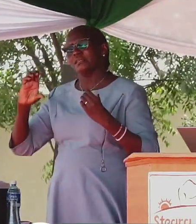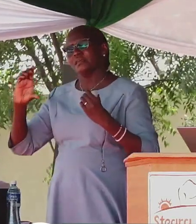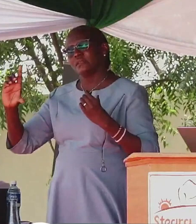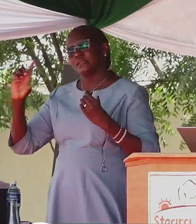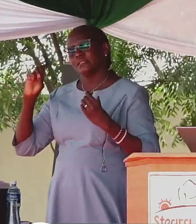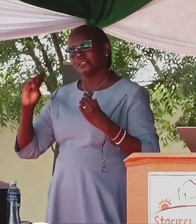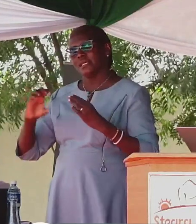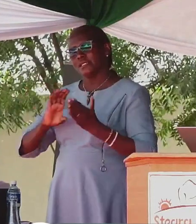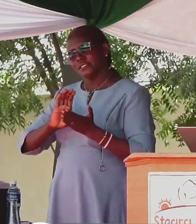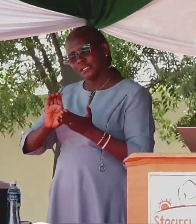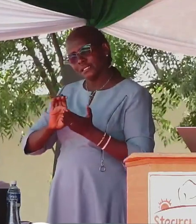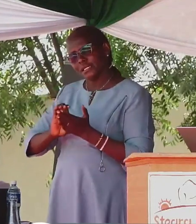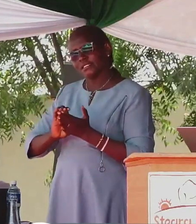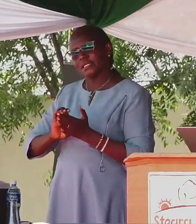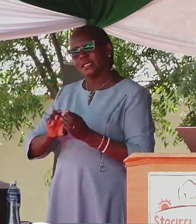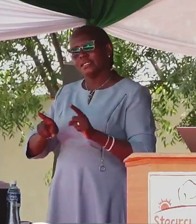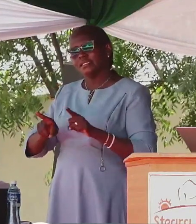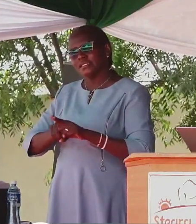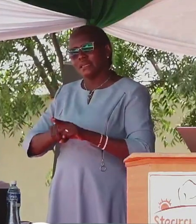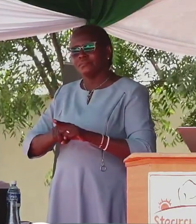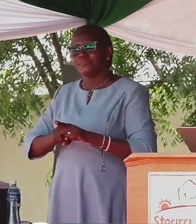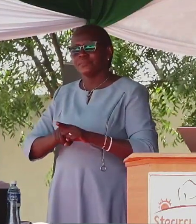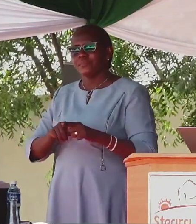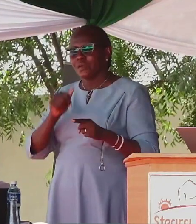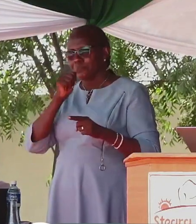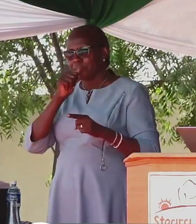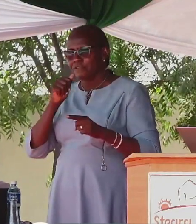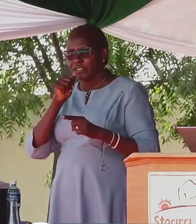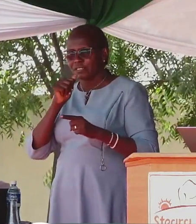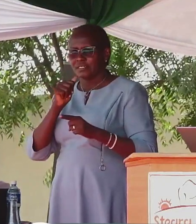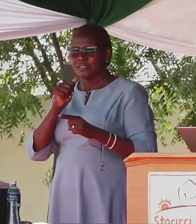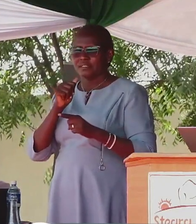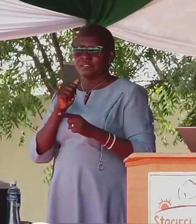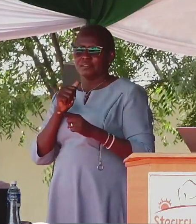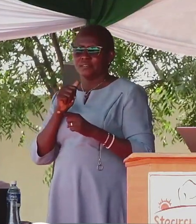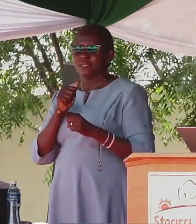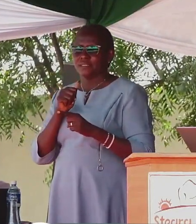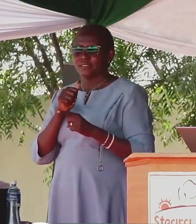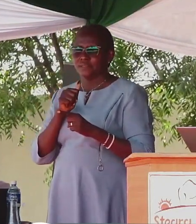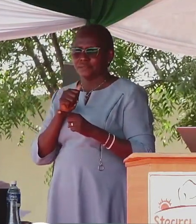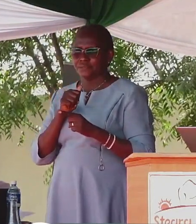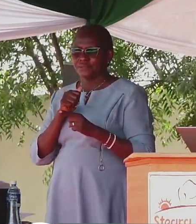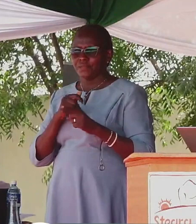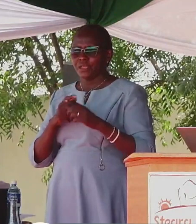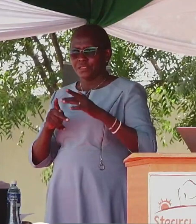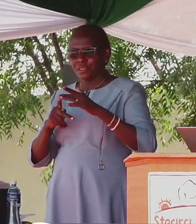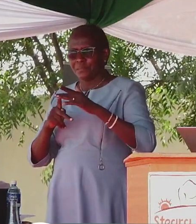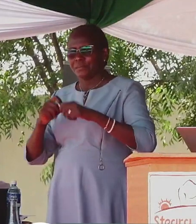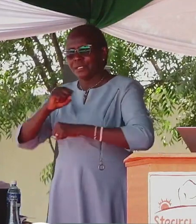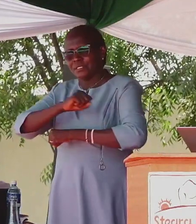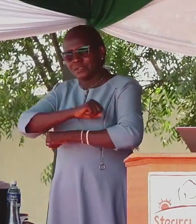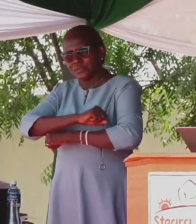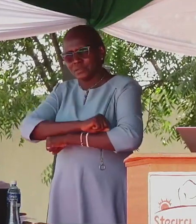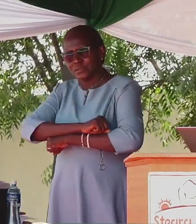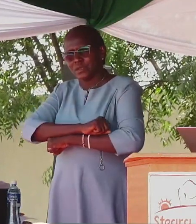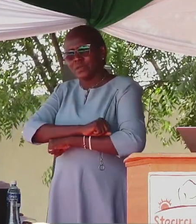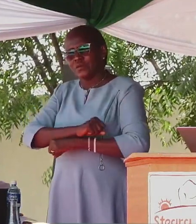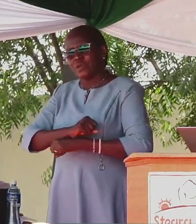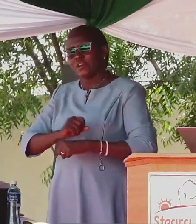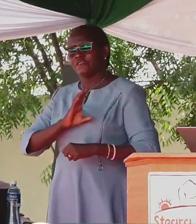not attached to primary schools and those ECD centers that are attached to primary schools. We have boards of